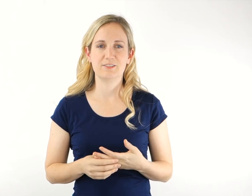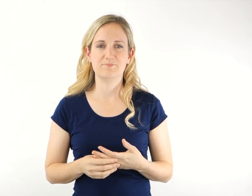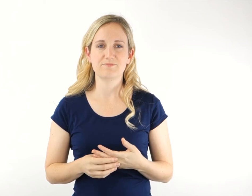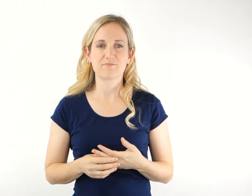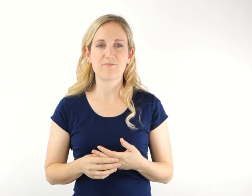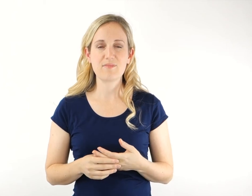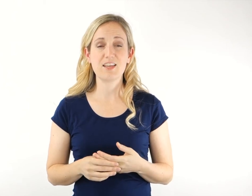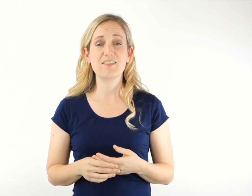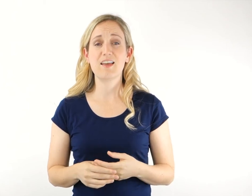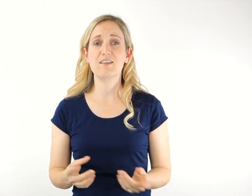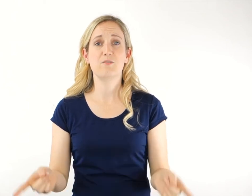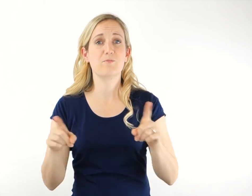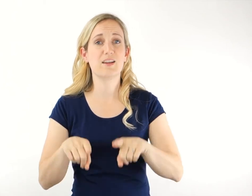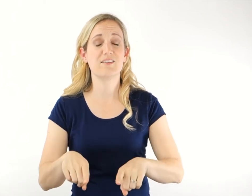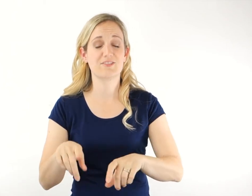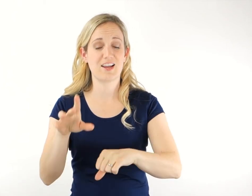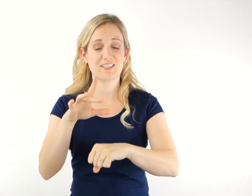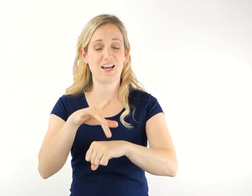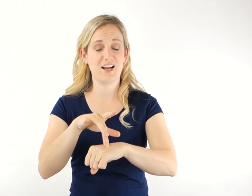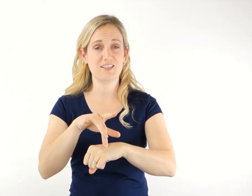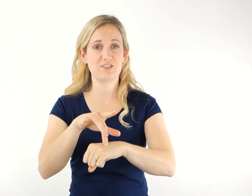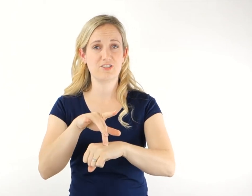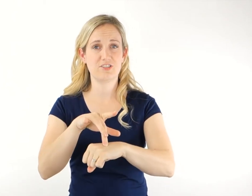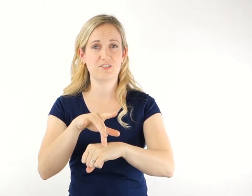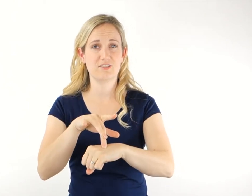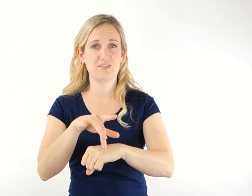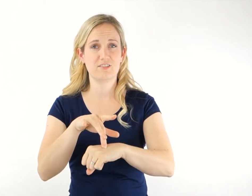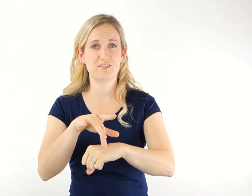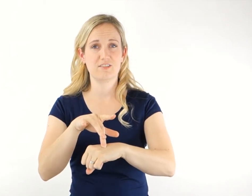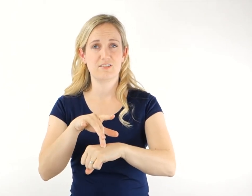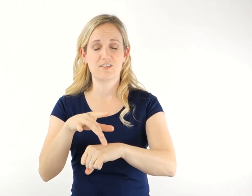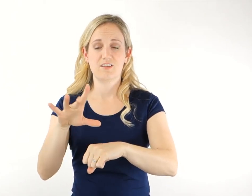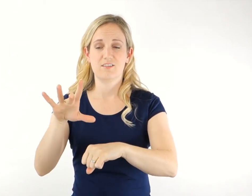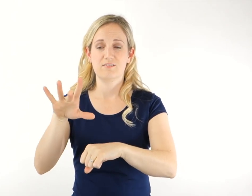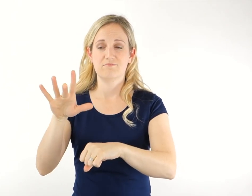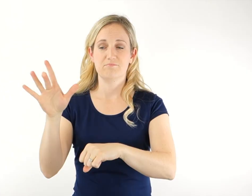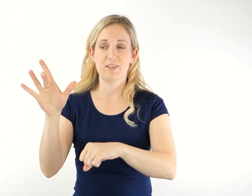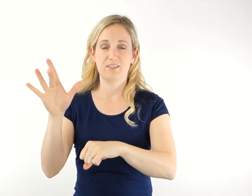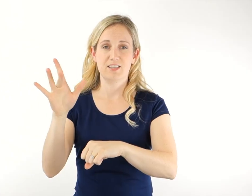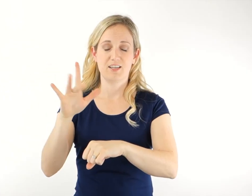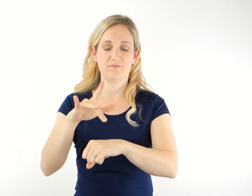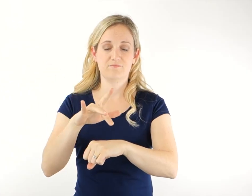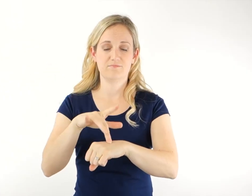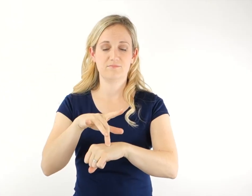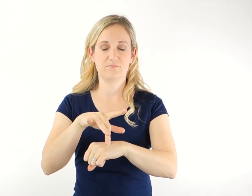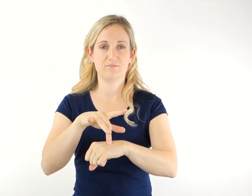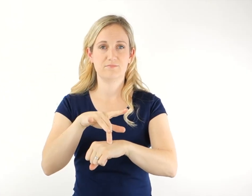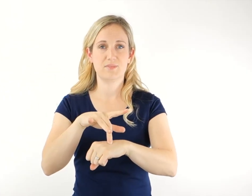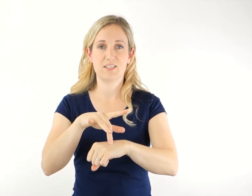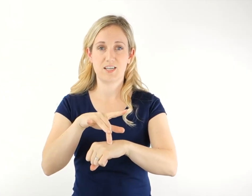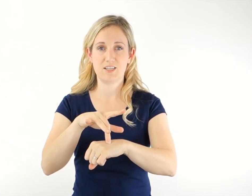And then whenever I touch, middle again,